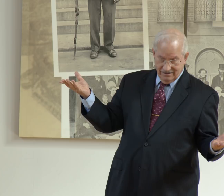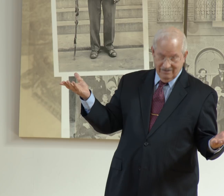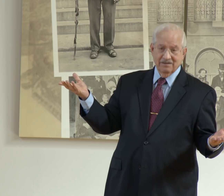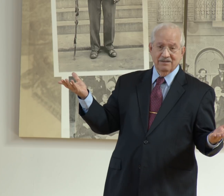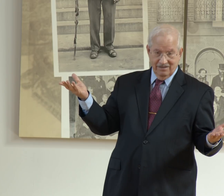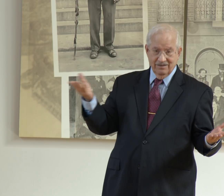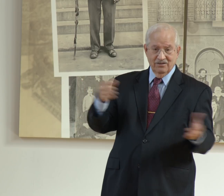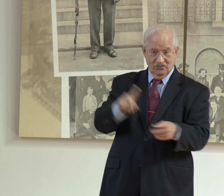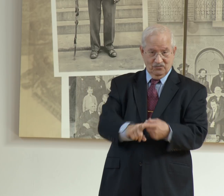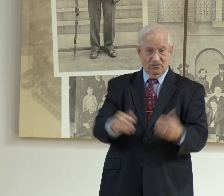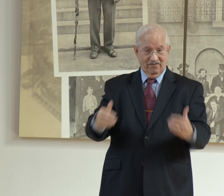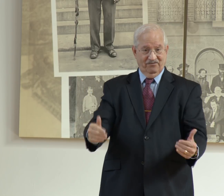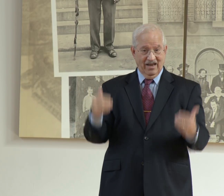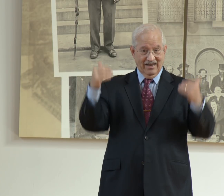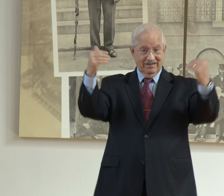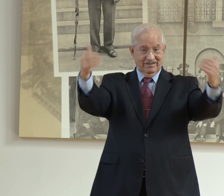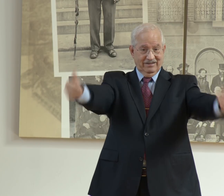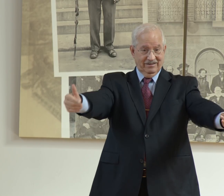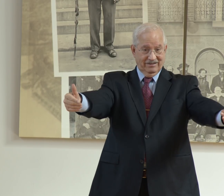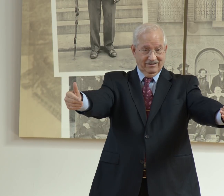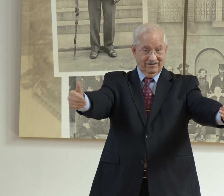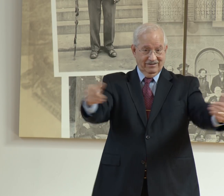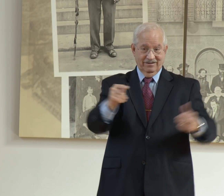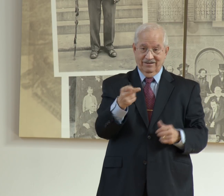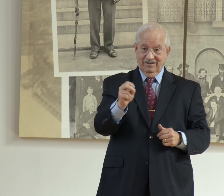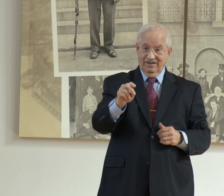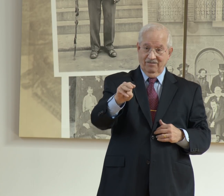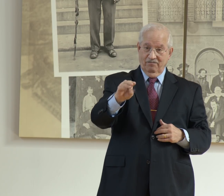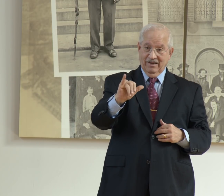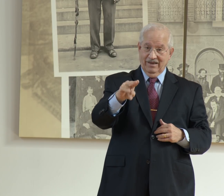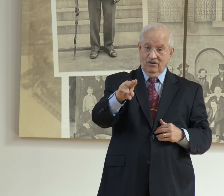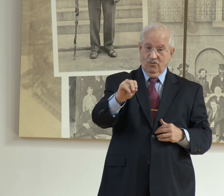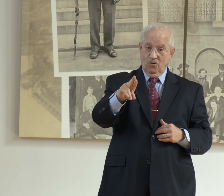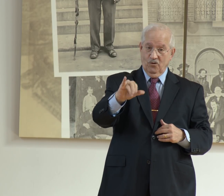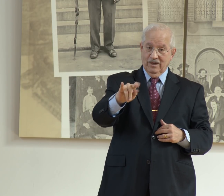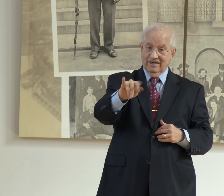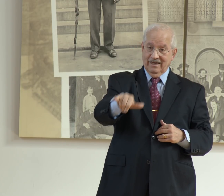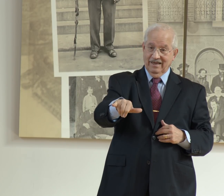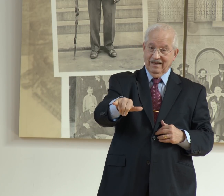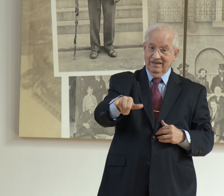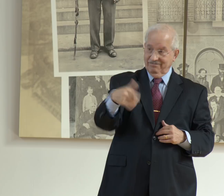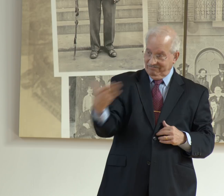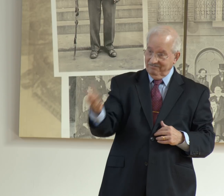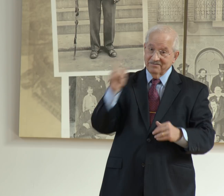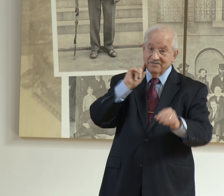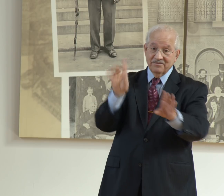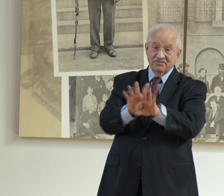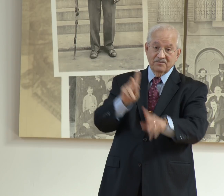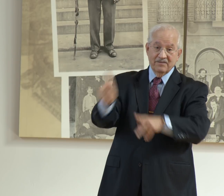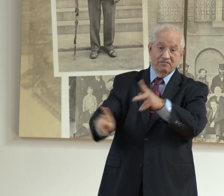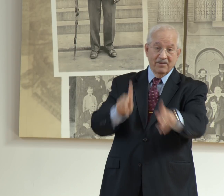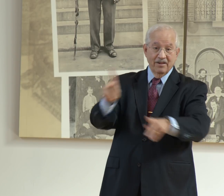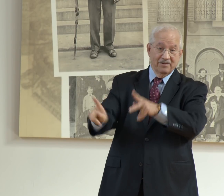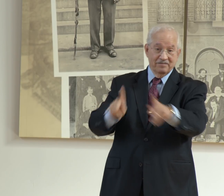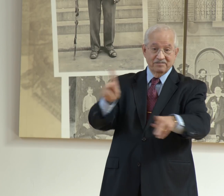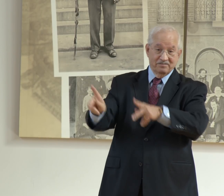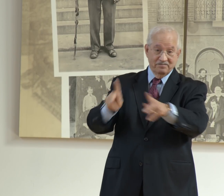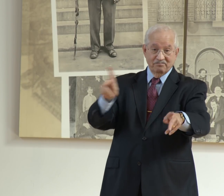of NTD to advance this minority, deaf people,